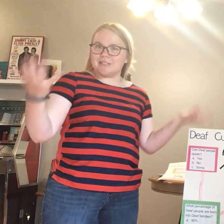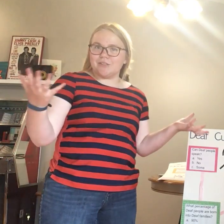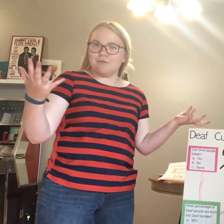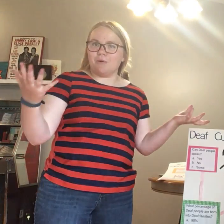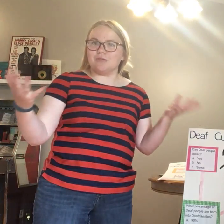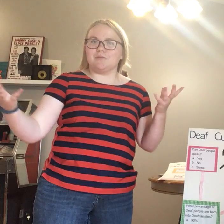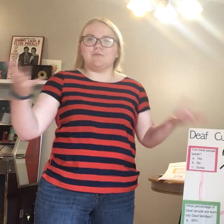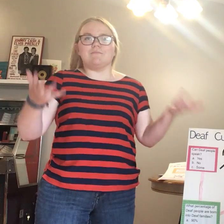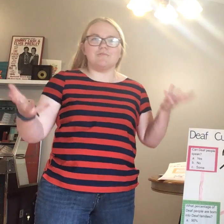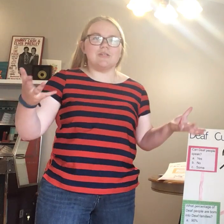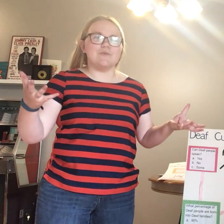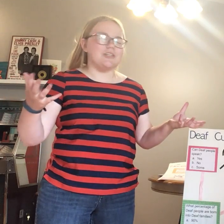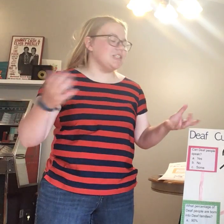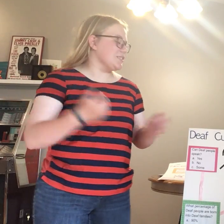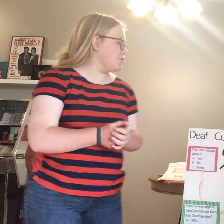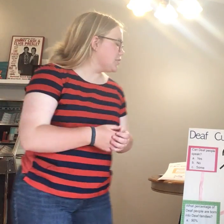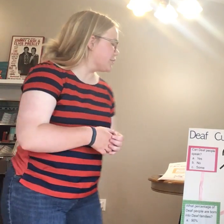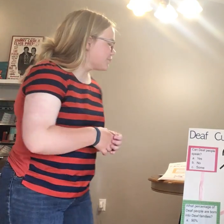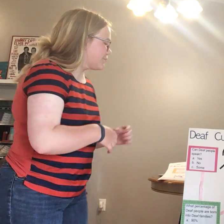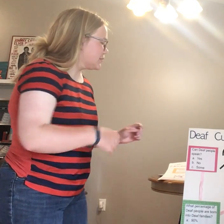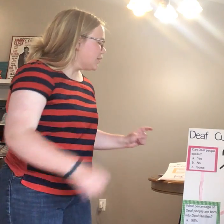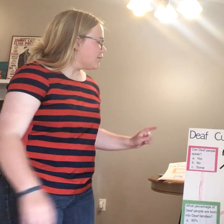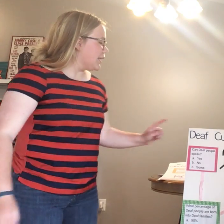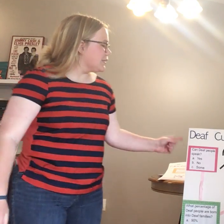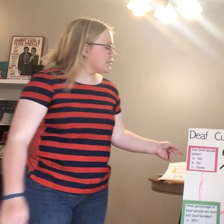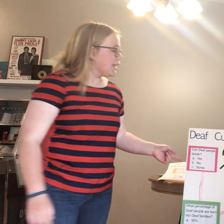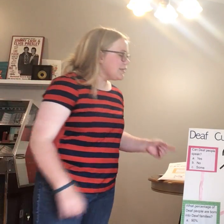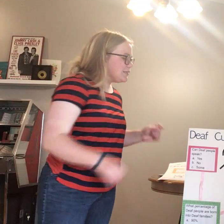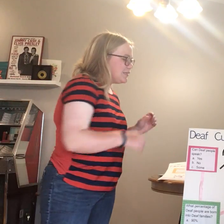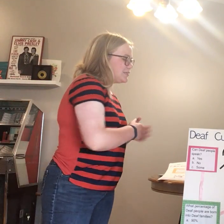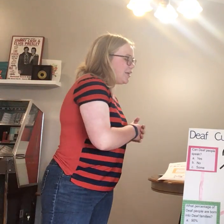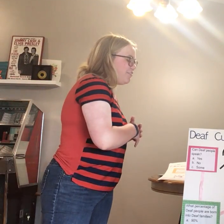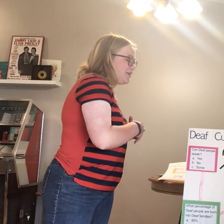you multiple choice questions, quiz you. Okay, can deaf people